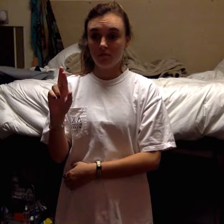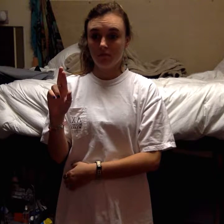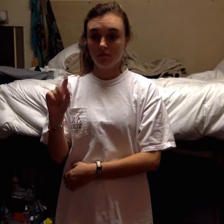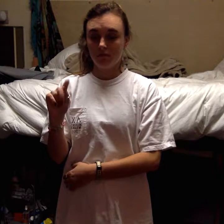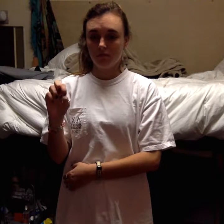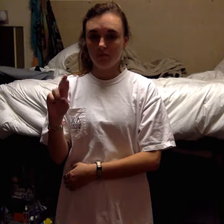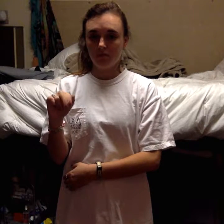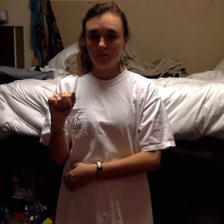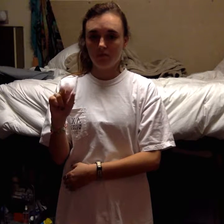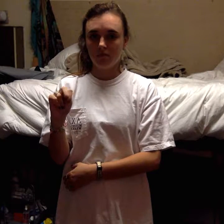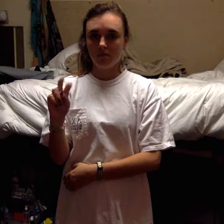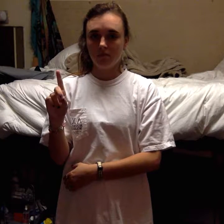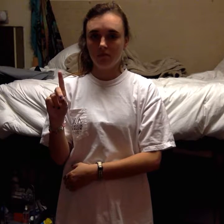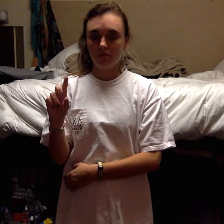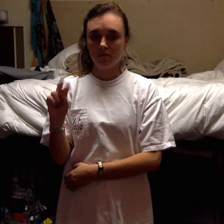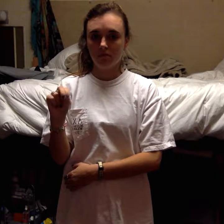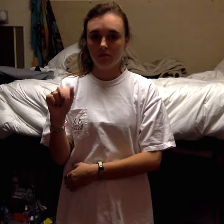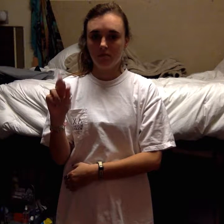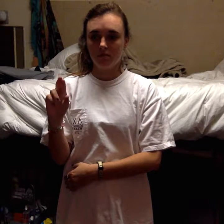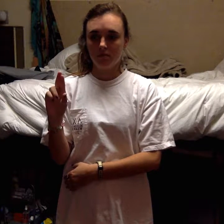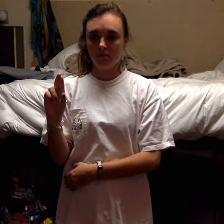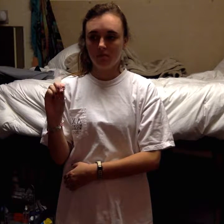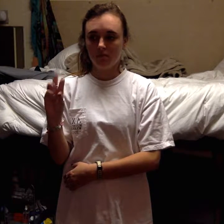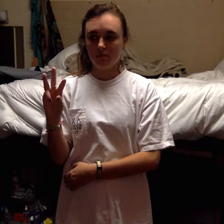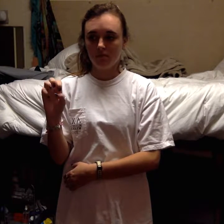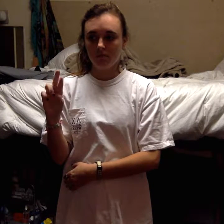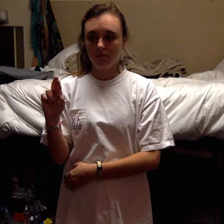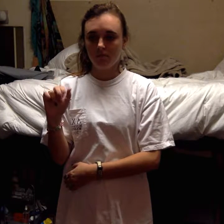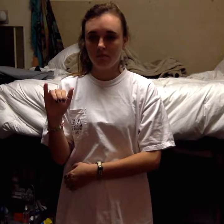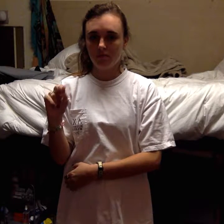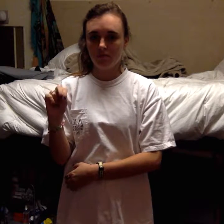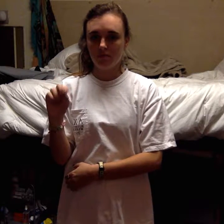narrower, and lighter in color.